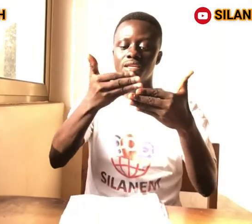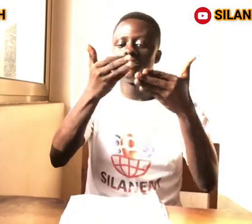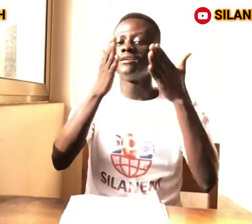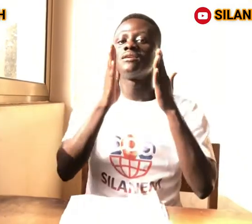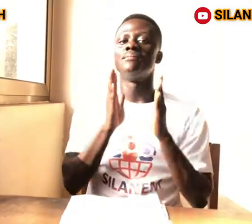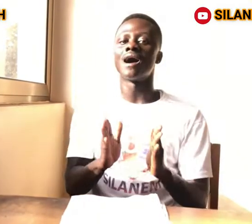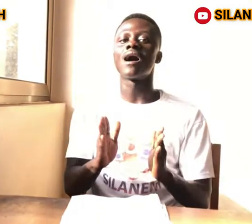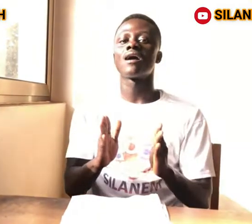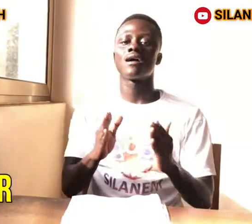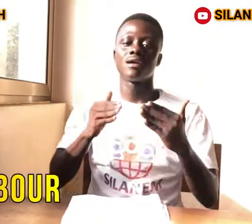neighbor,